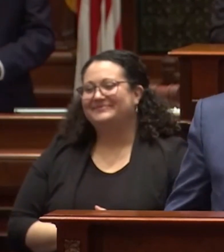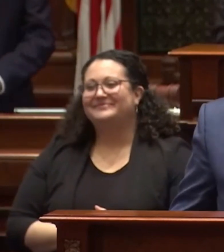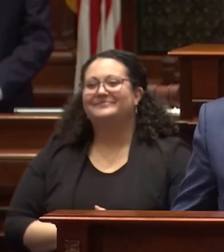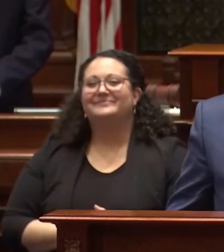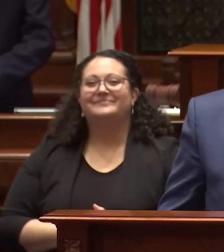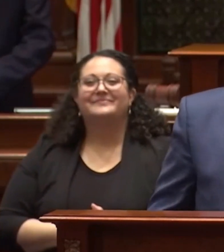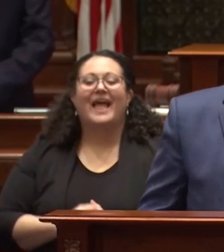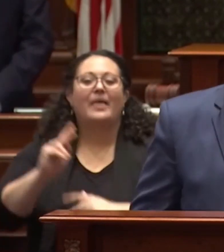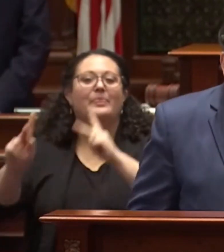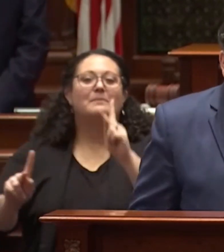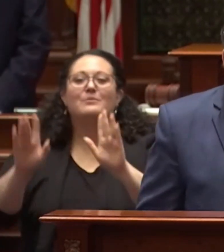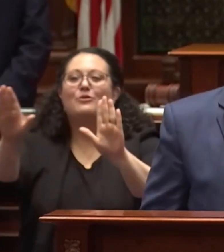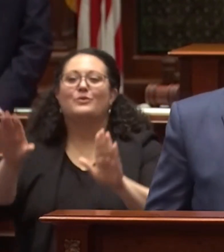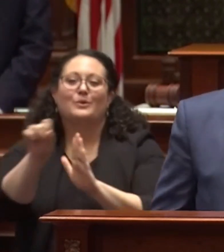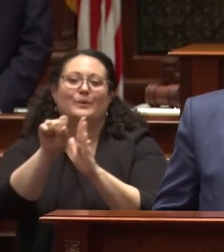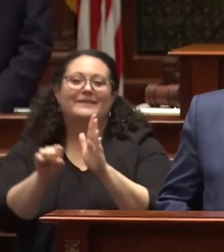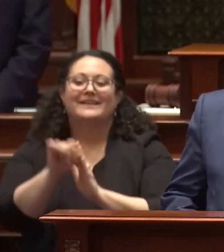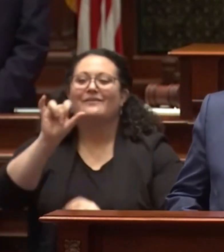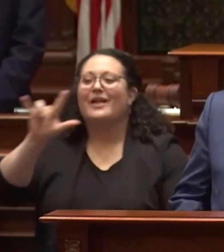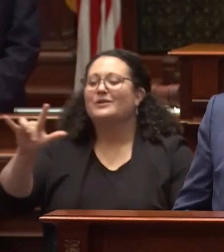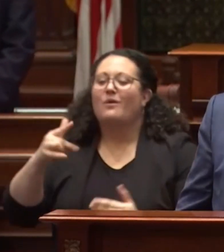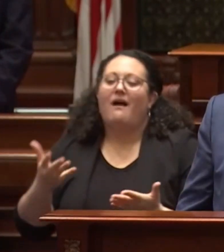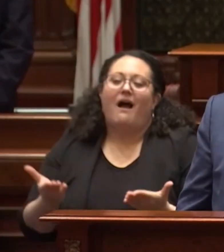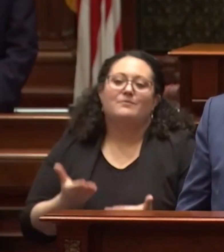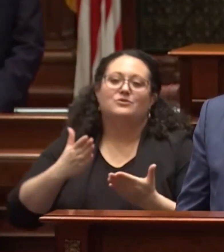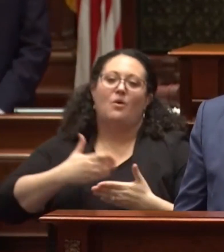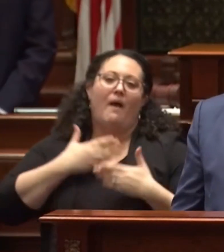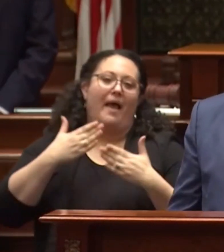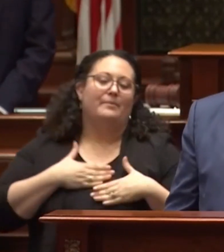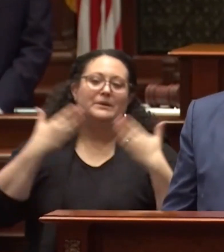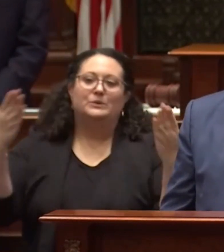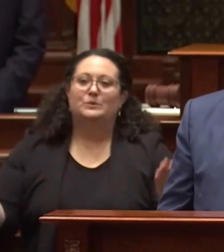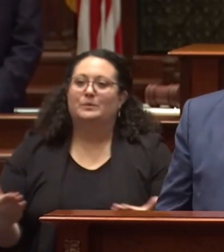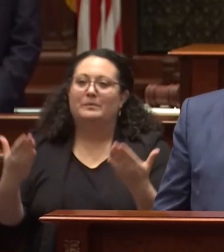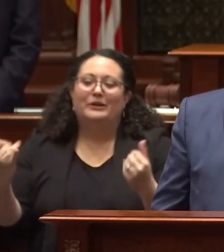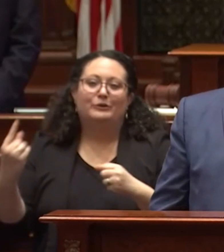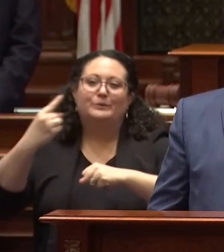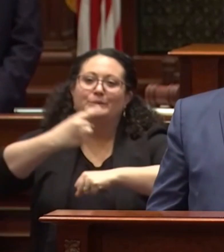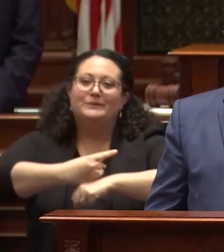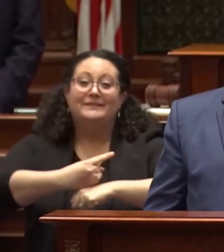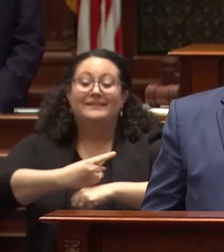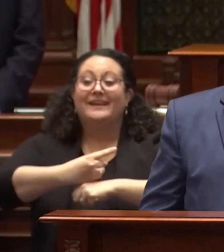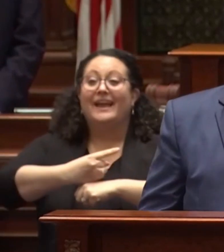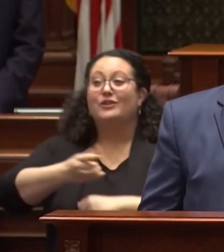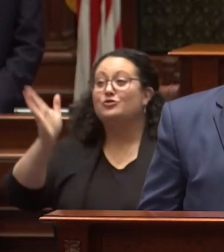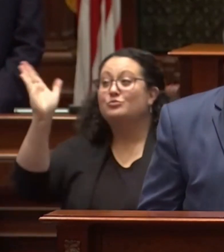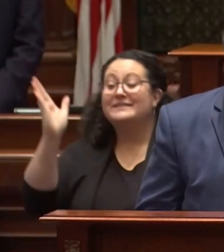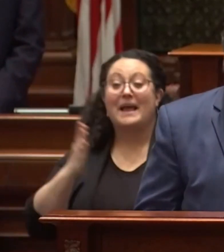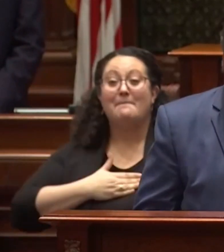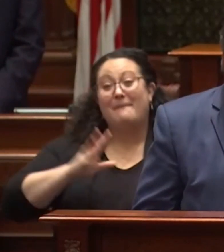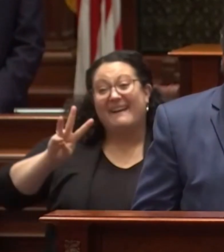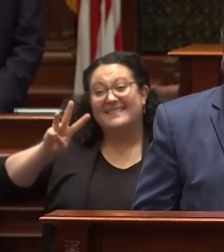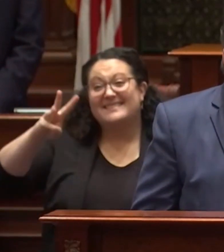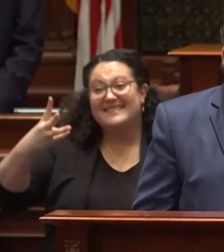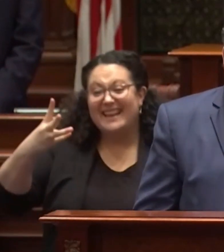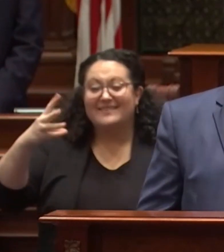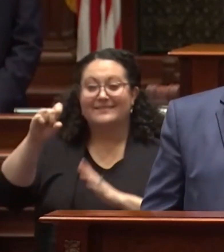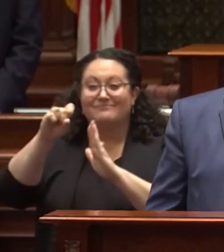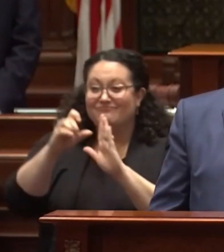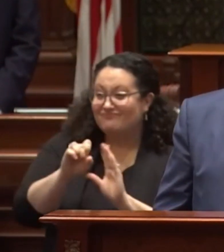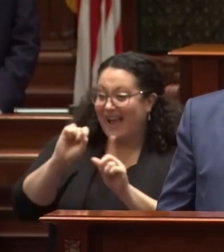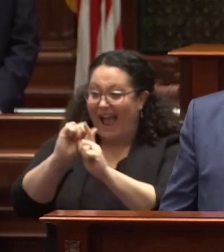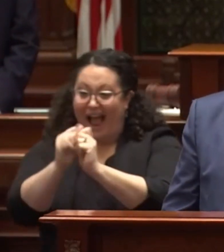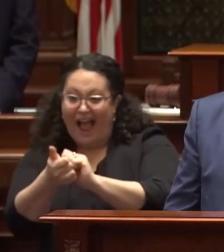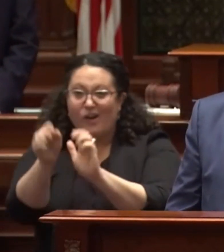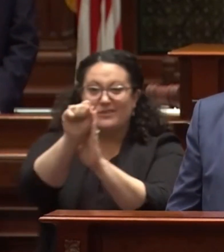and all the people of the great state of Illinois. I am so grateful to be here today to deliver my 6th State of the